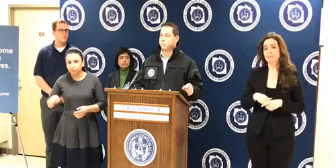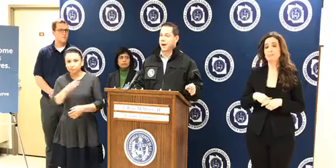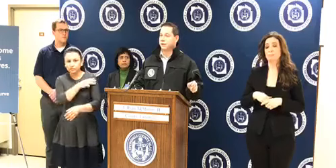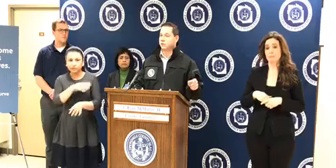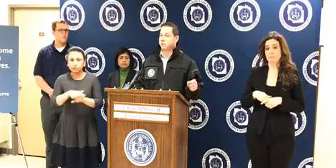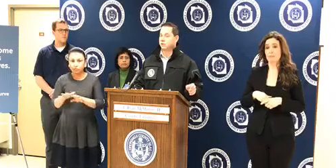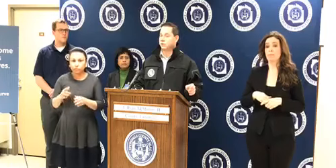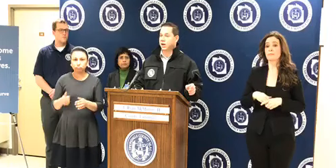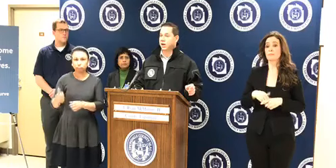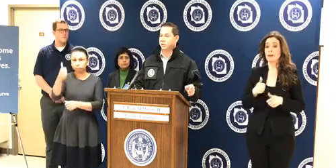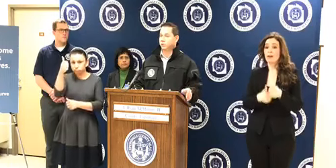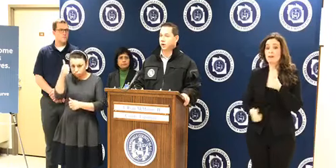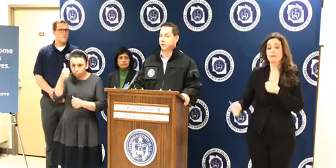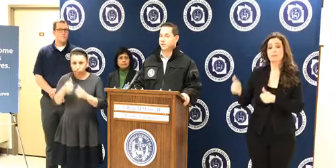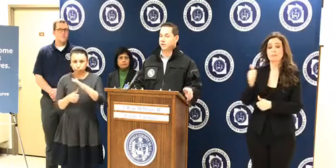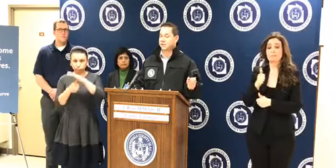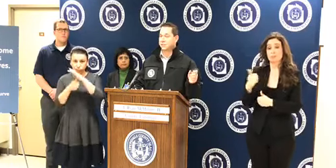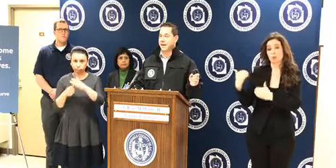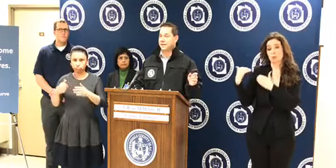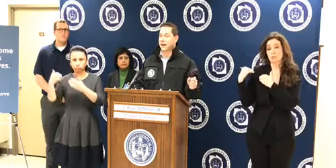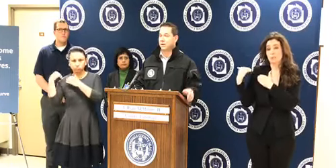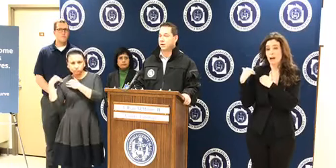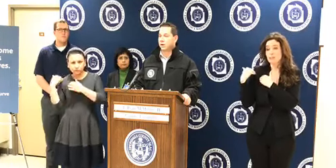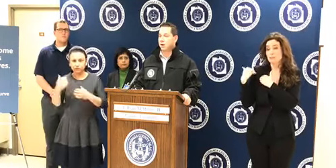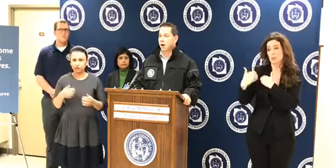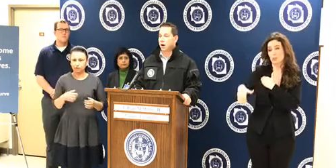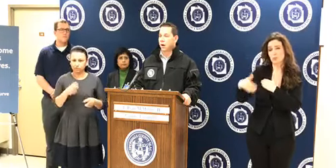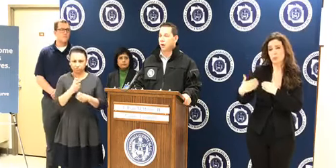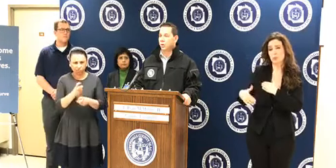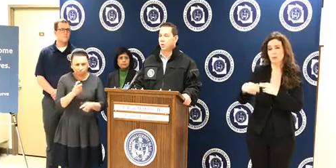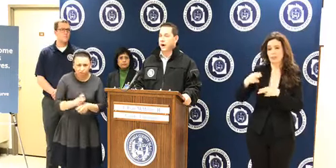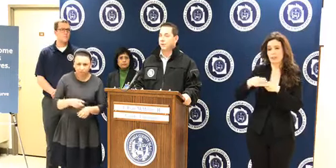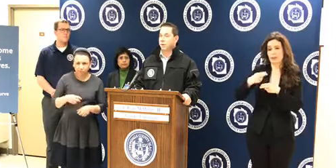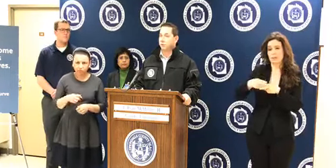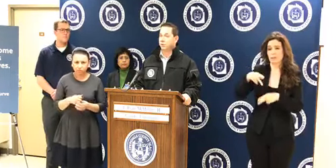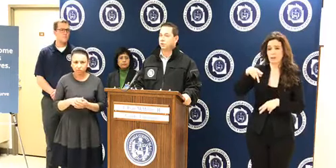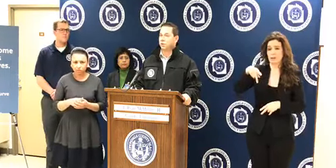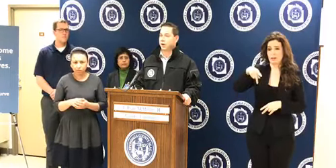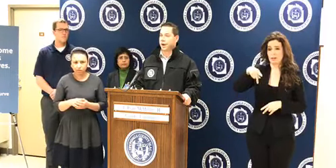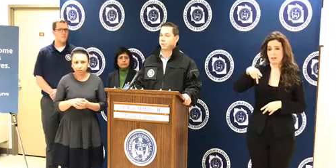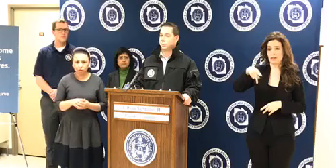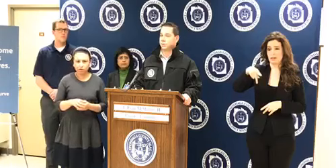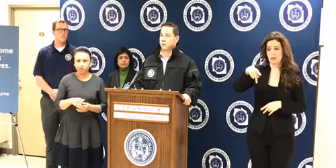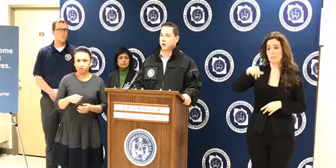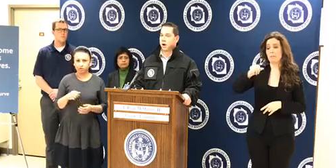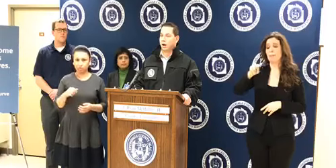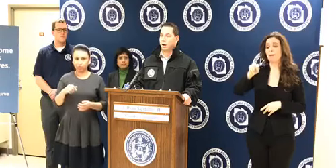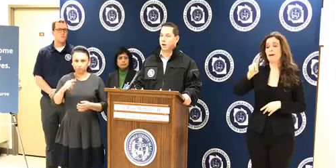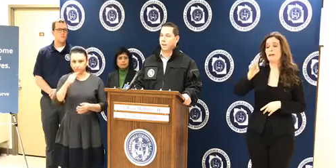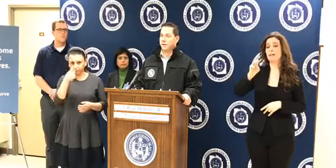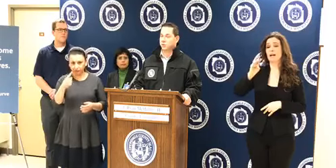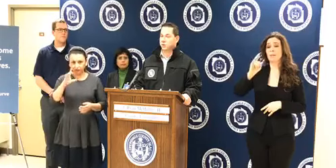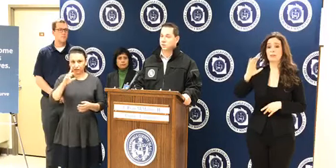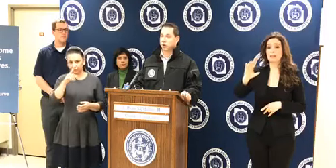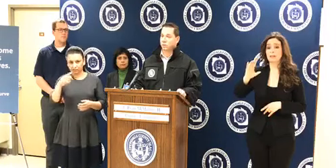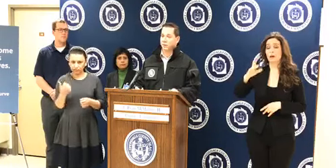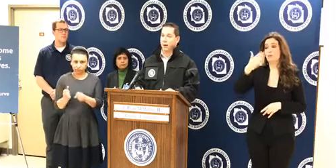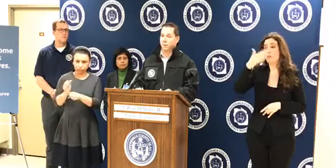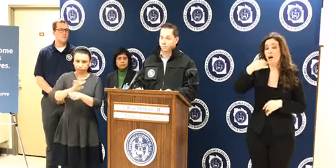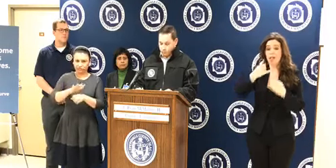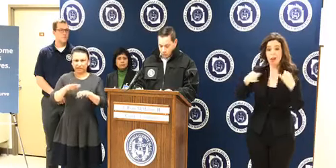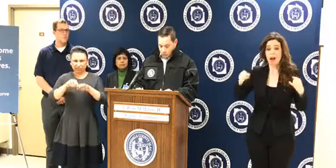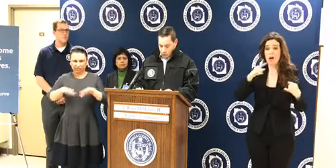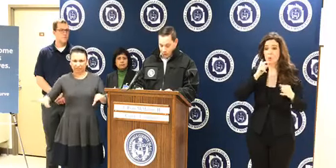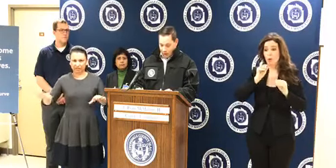of responding to this challenge in front of us, this is a pandemic, would not be able to do their jobs. And that's what this has all been